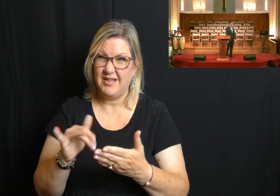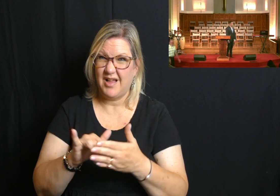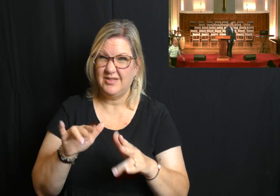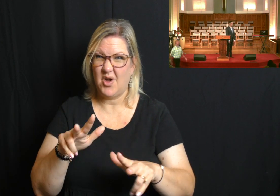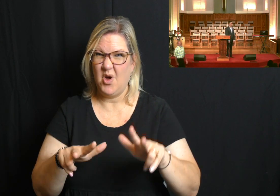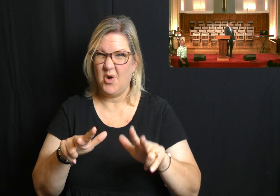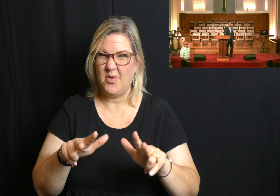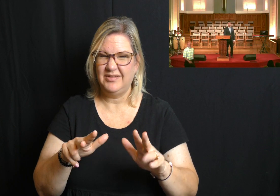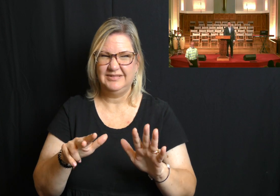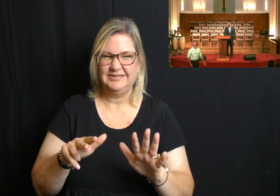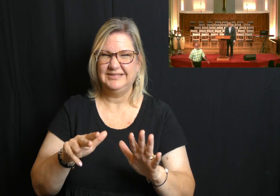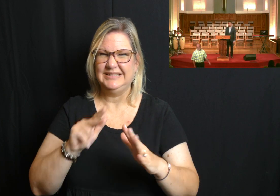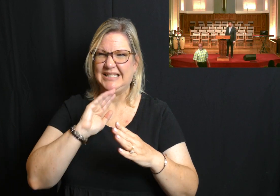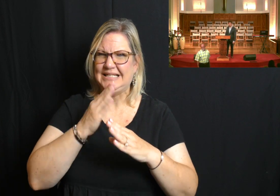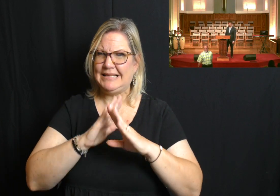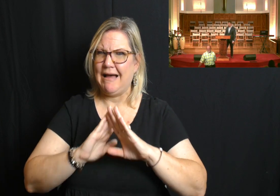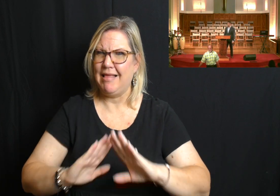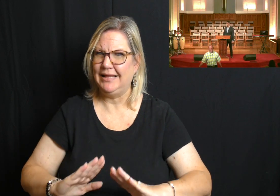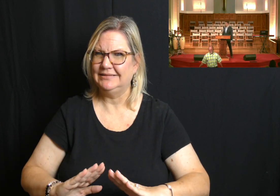Silence.